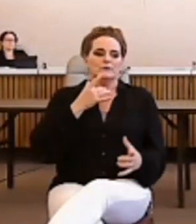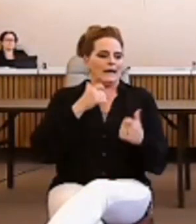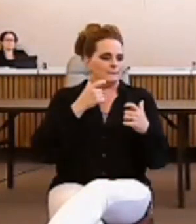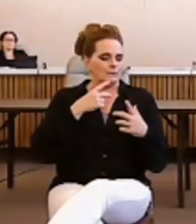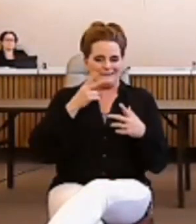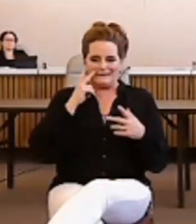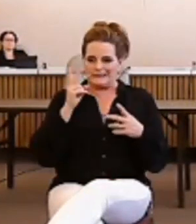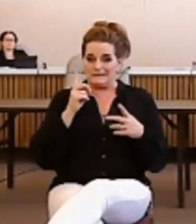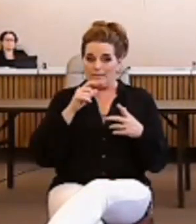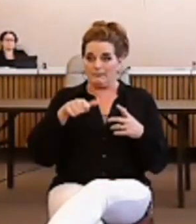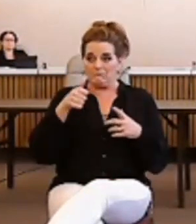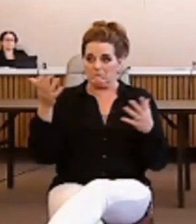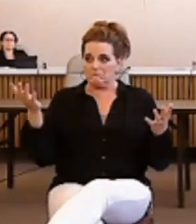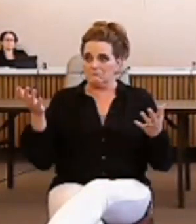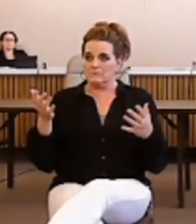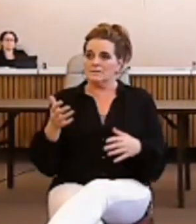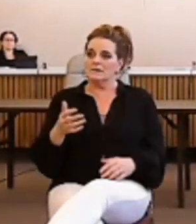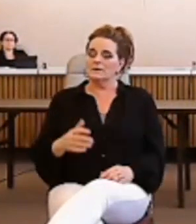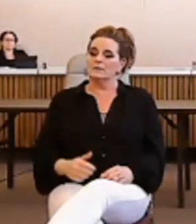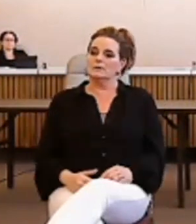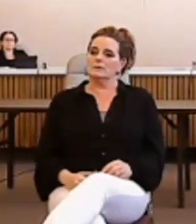see something additional.